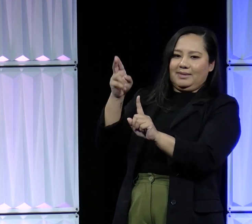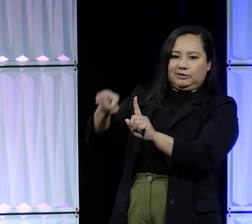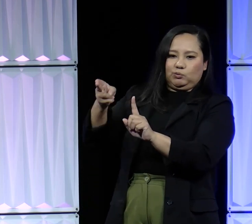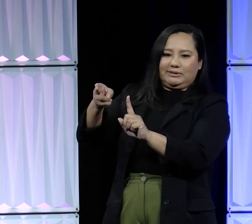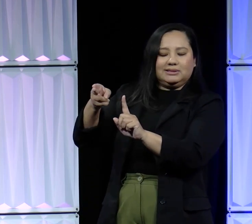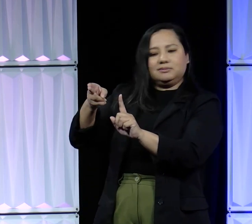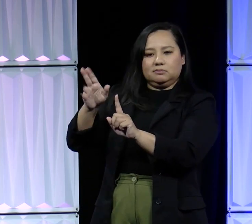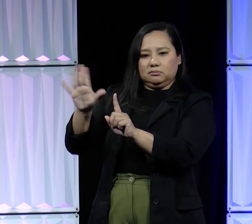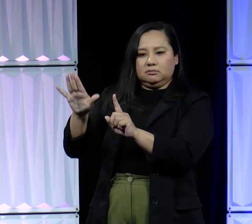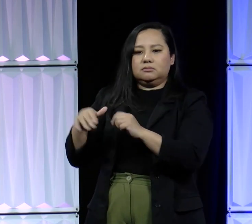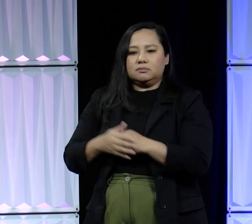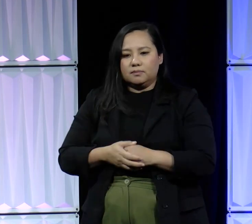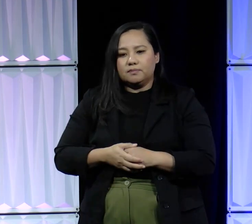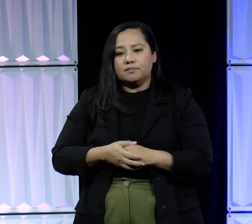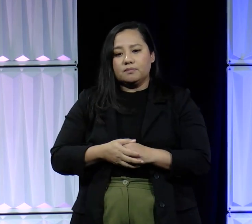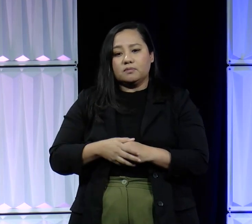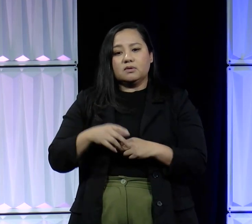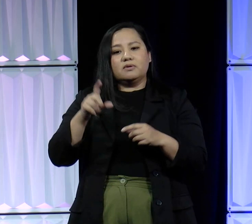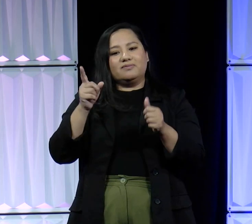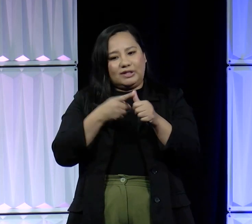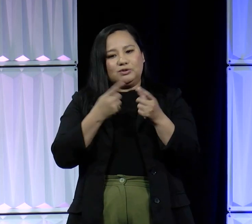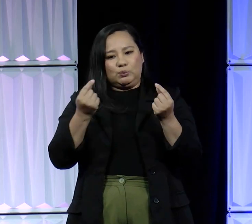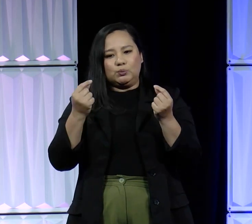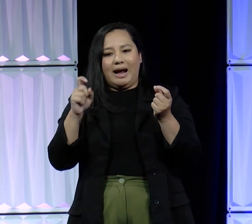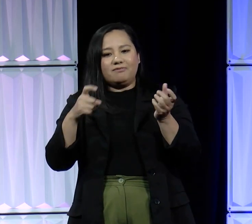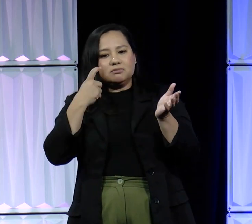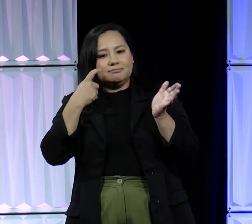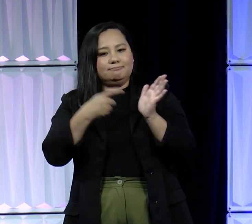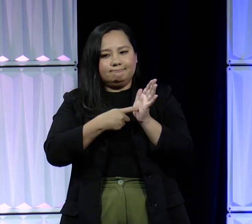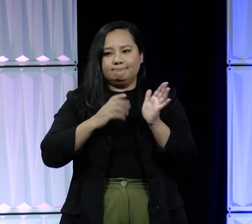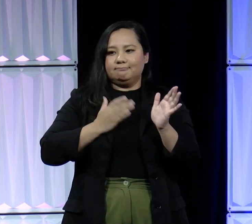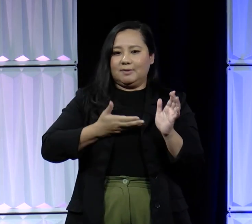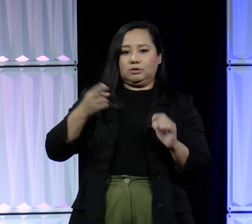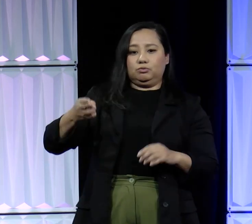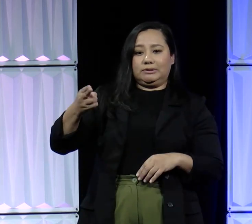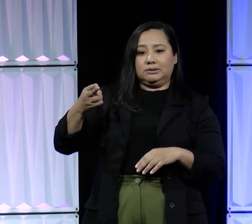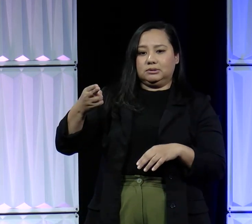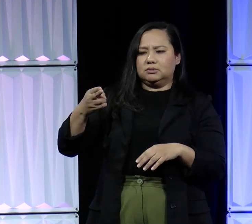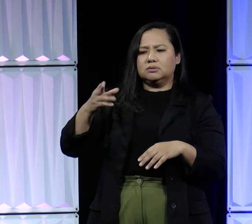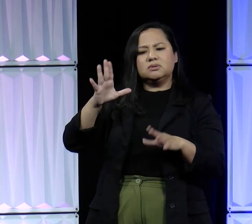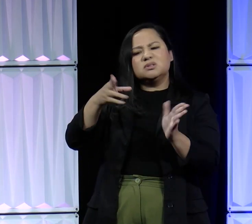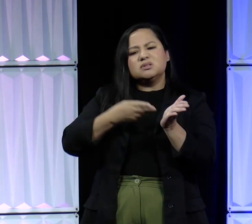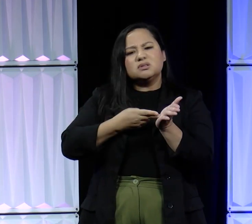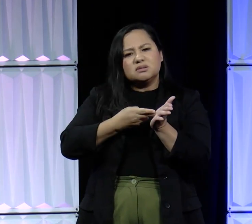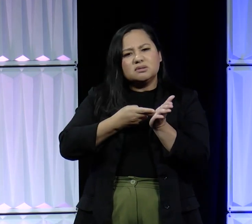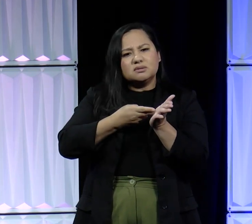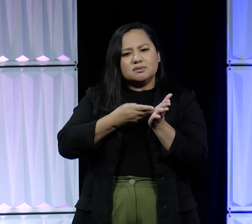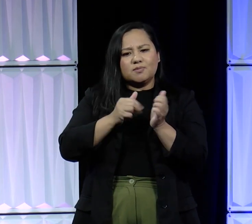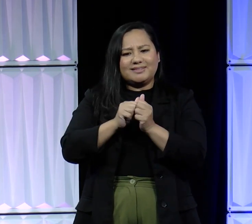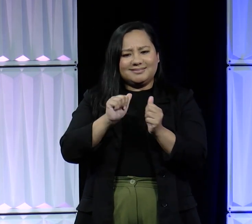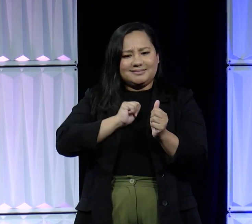done wrong, you're not going to be able to fully reconcile with that person. You're not going to be able to adequately